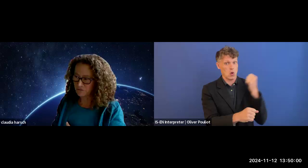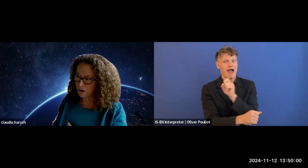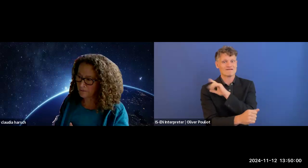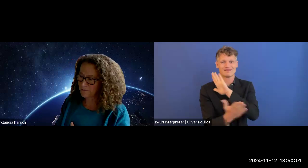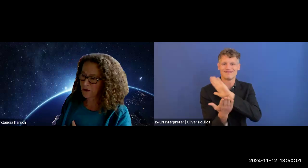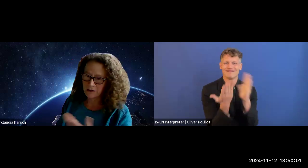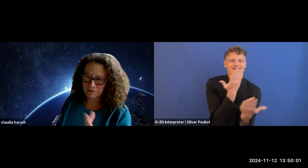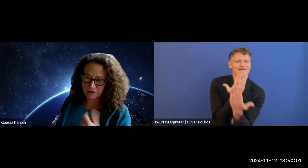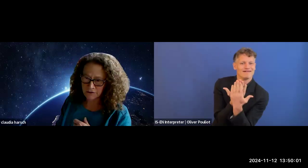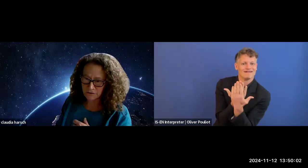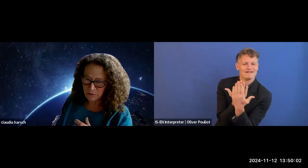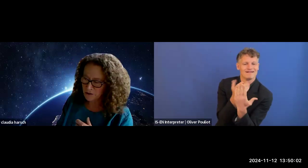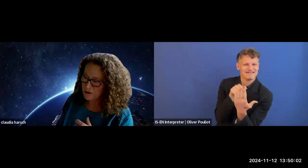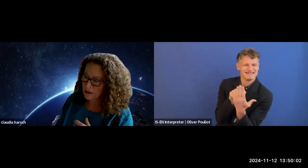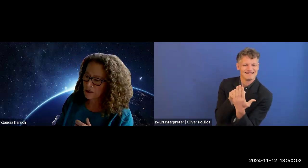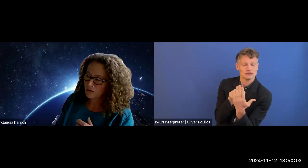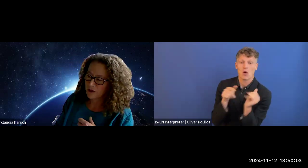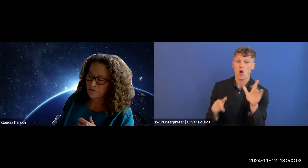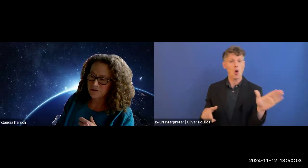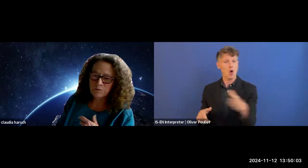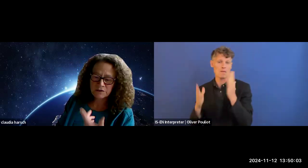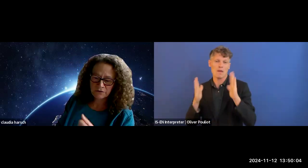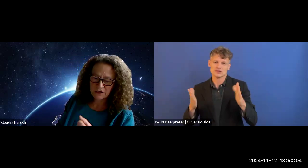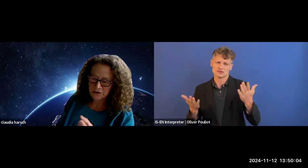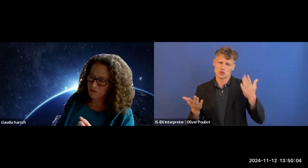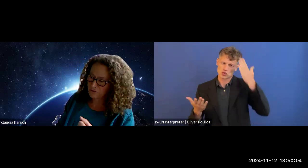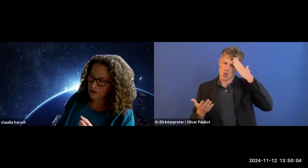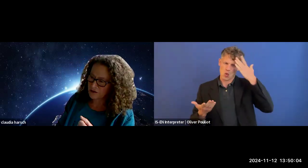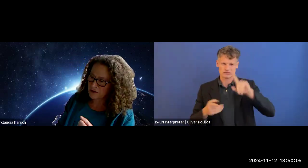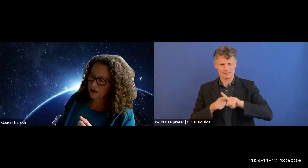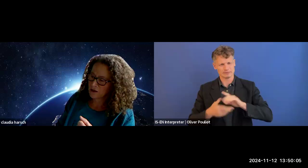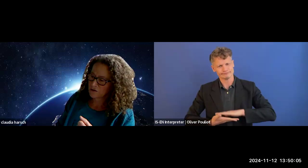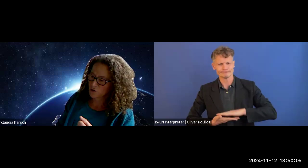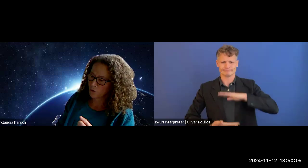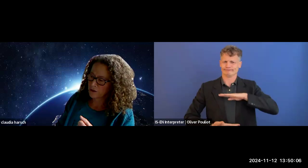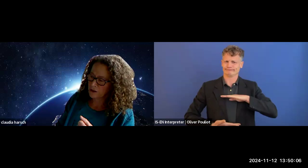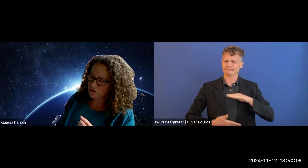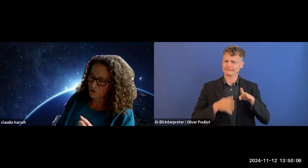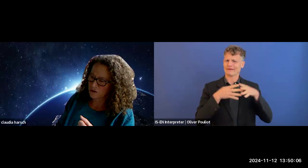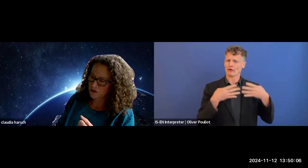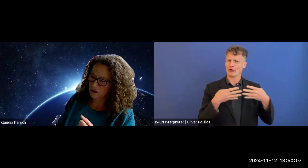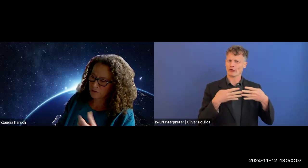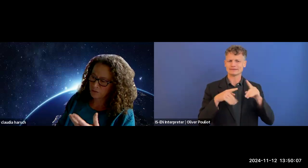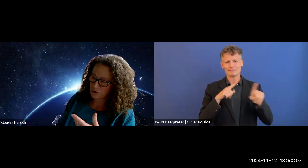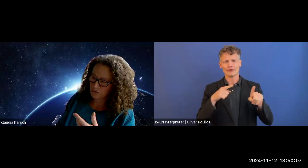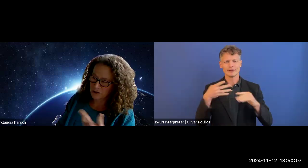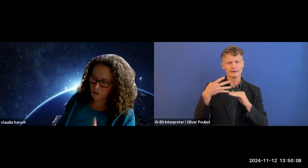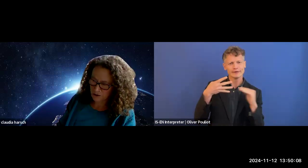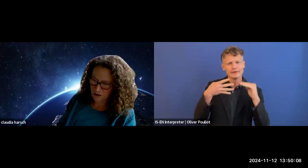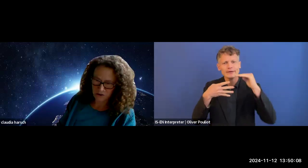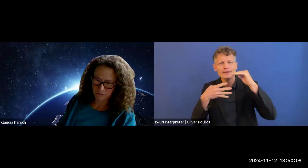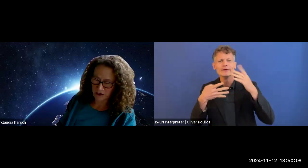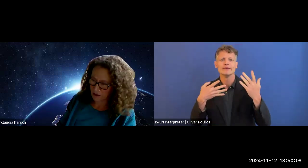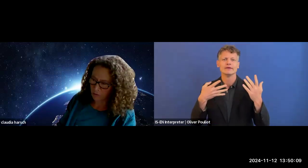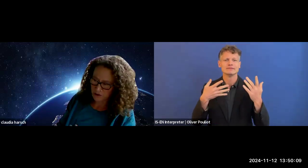with the CFR levels and descriptors. We have the specification phase. So we need to describe and profile